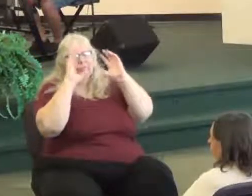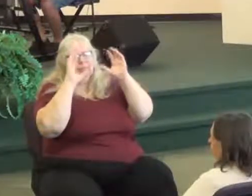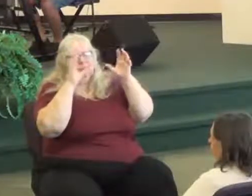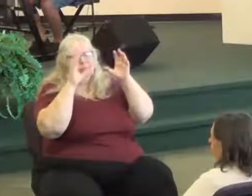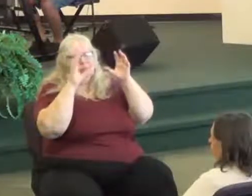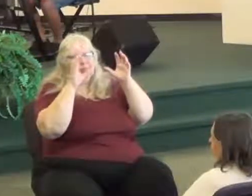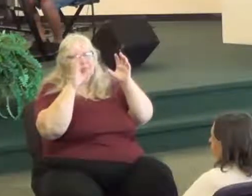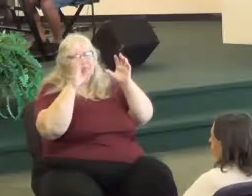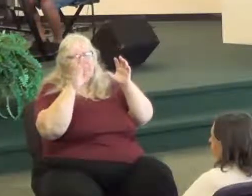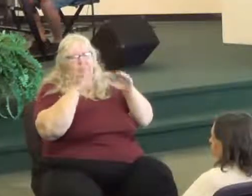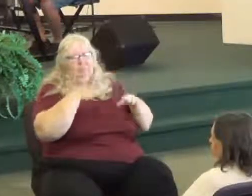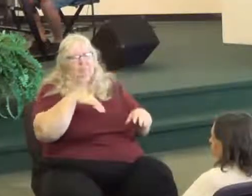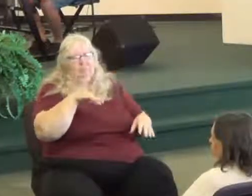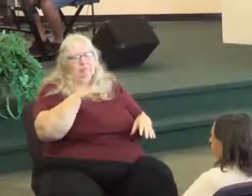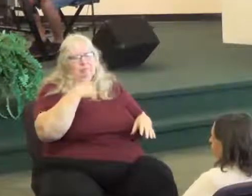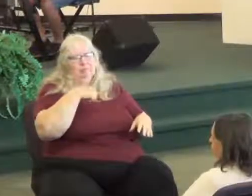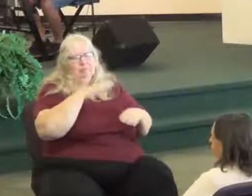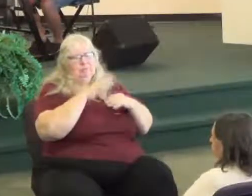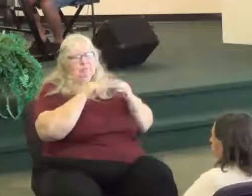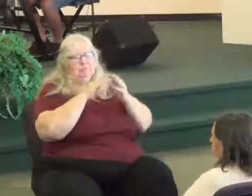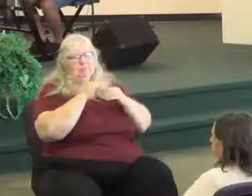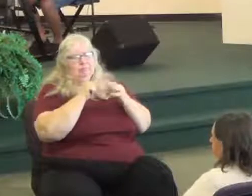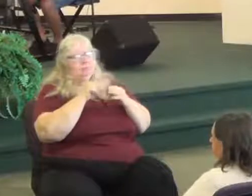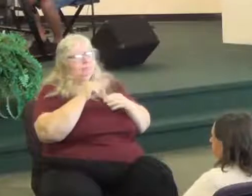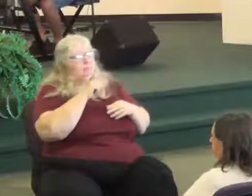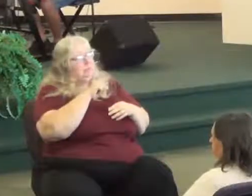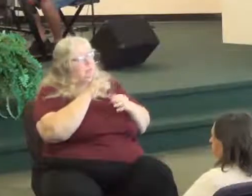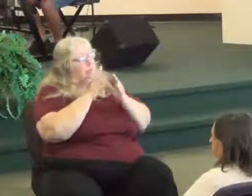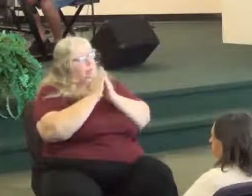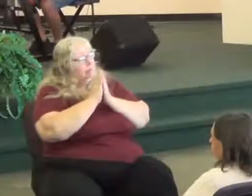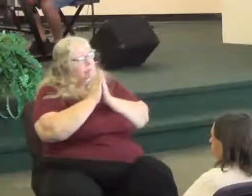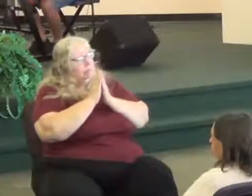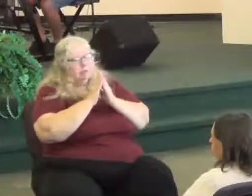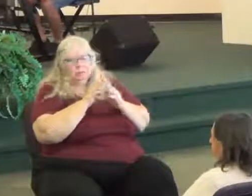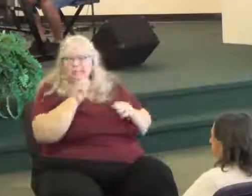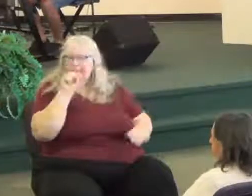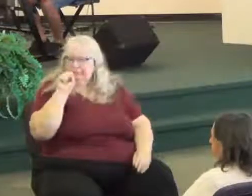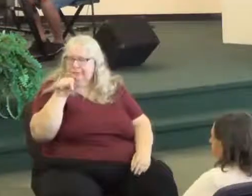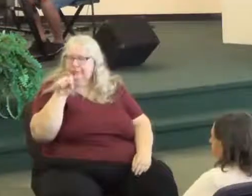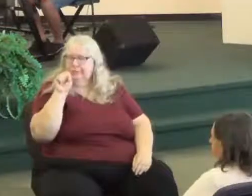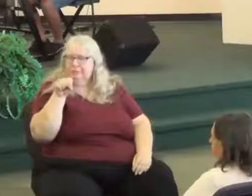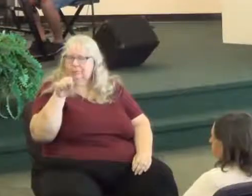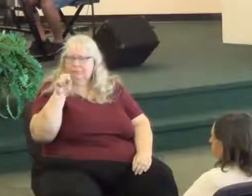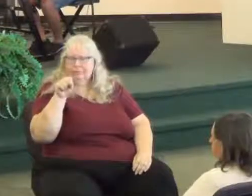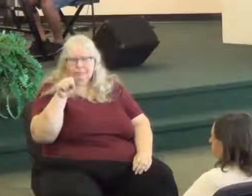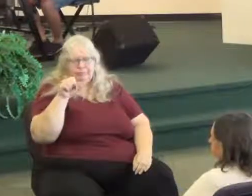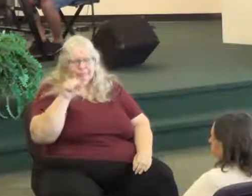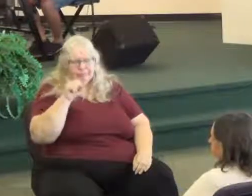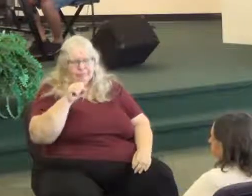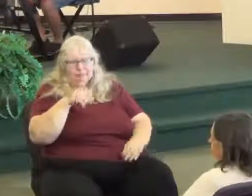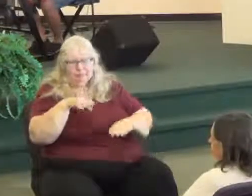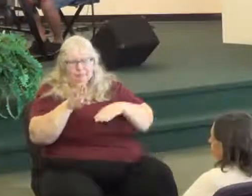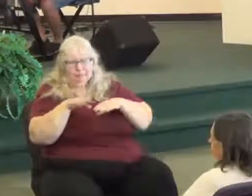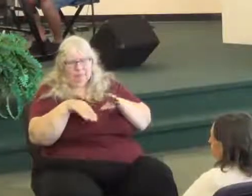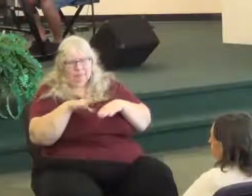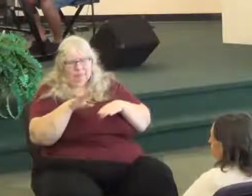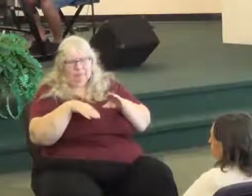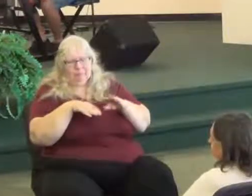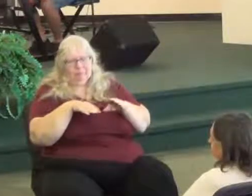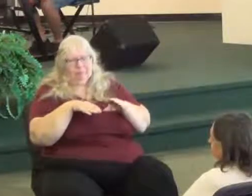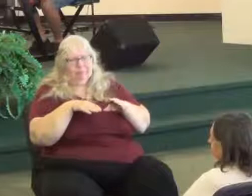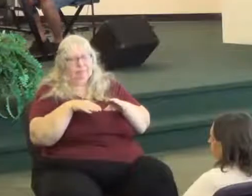I said, "Cole, you want to pray for lunch?" "Yep." Just walked right up there, let her